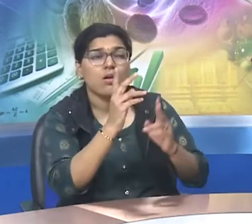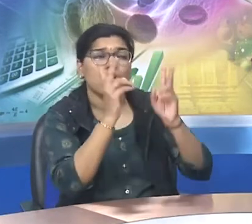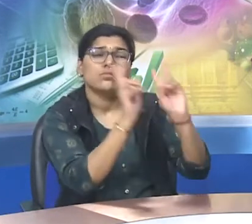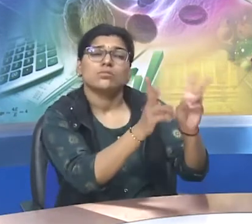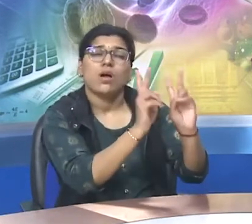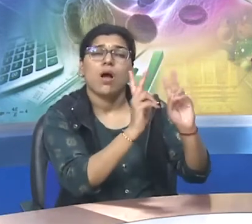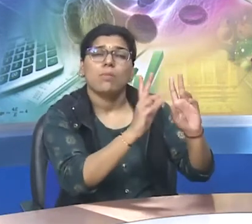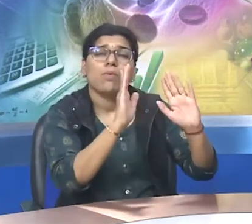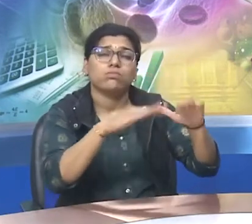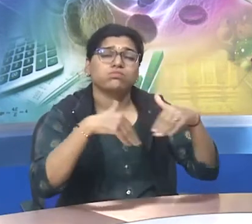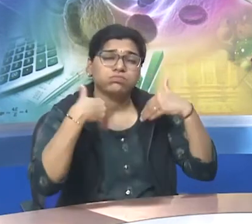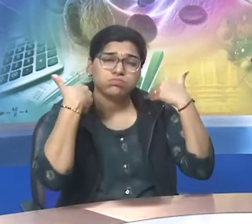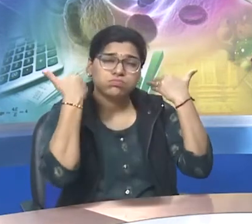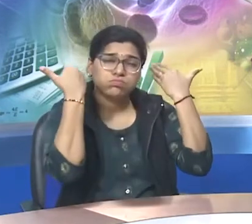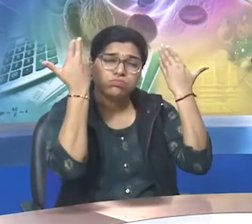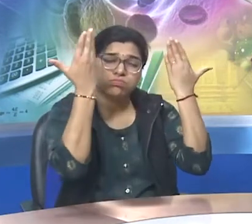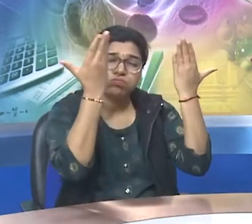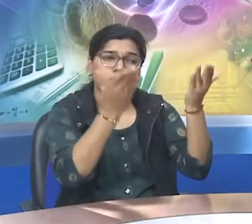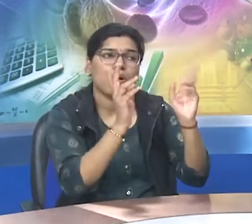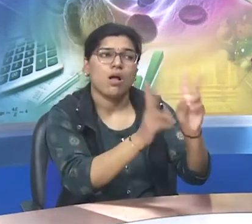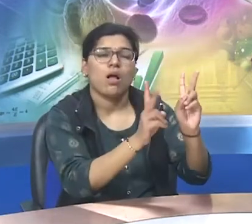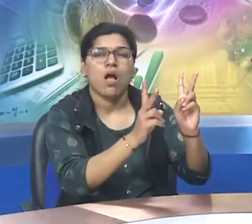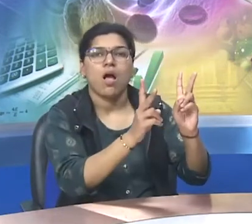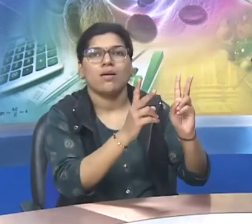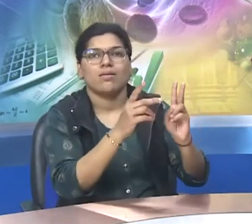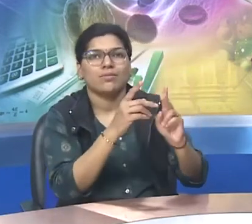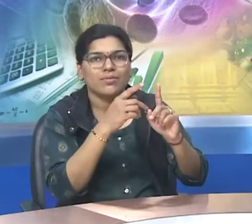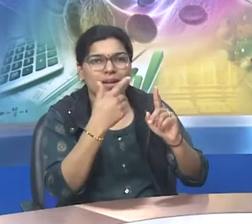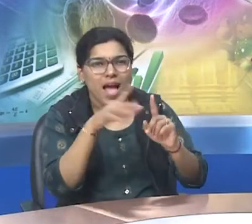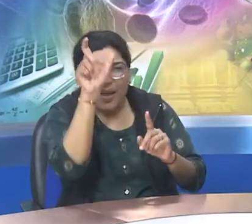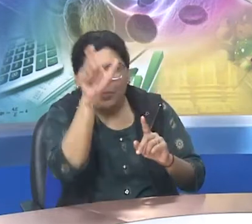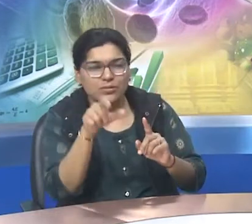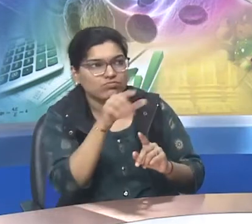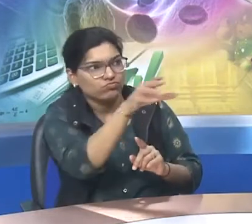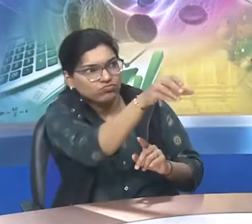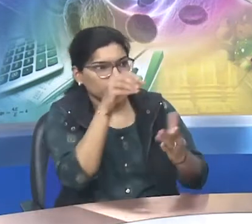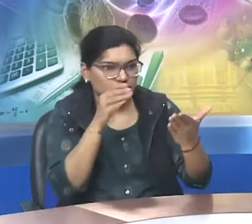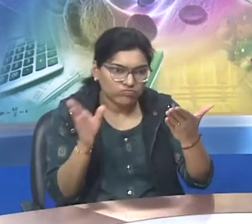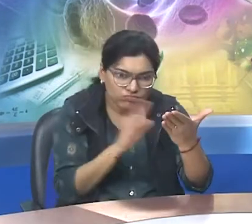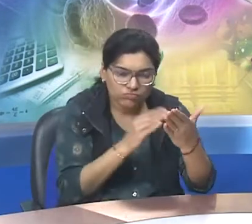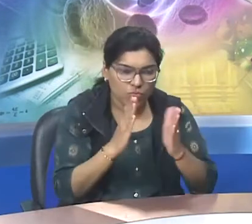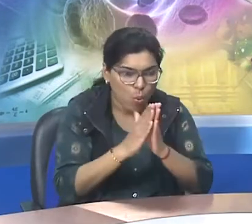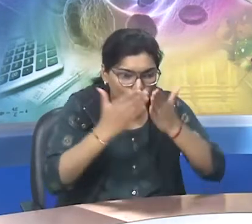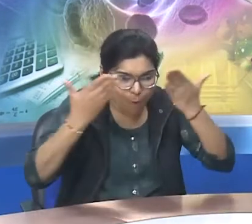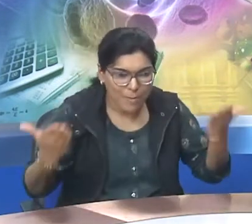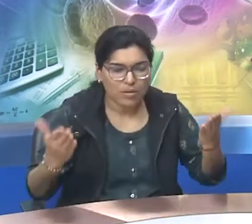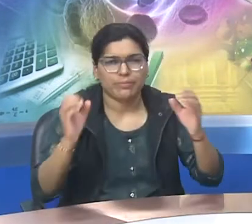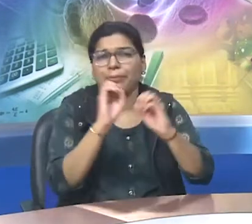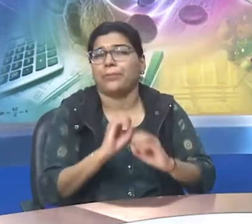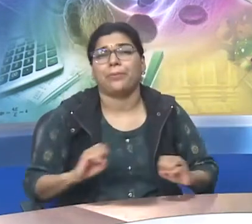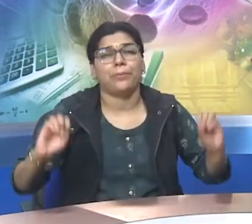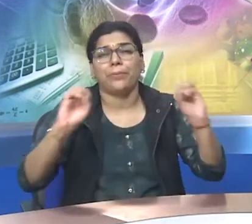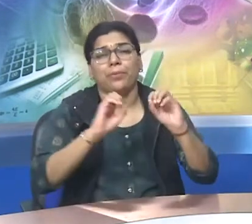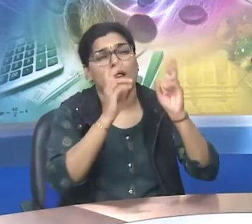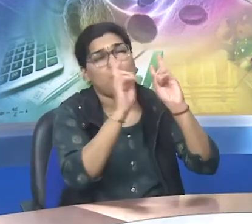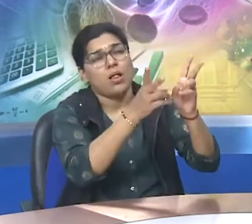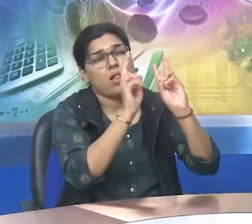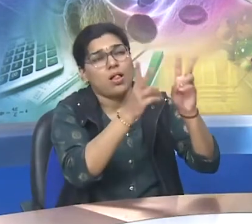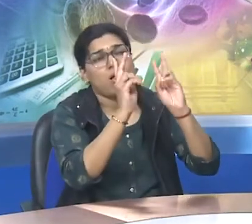house, they were left unread, means they were kept same as in the almirah.